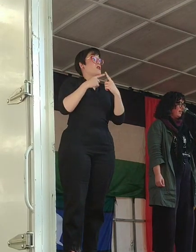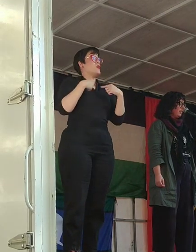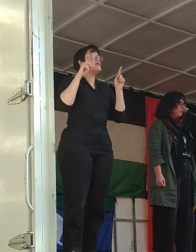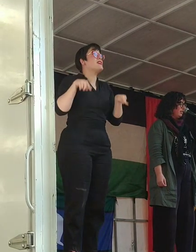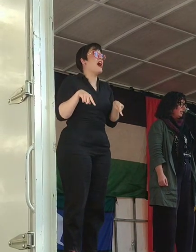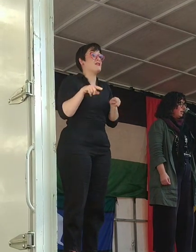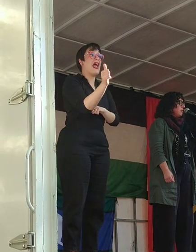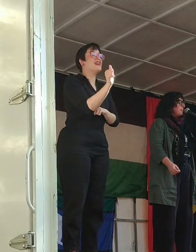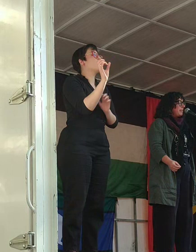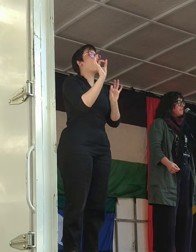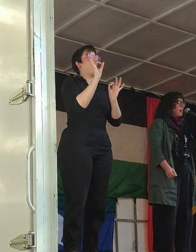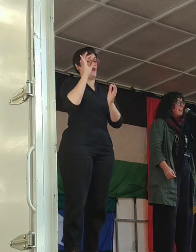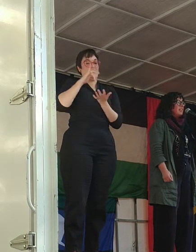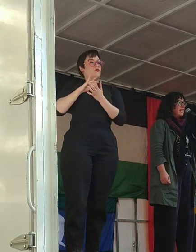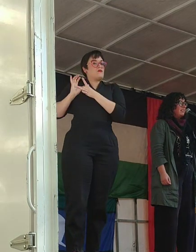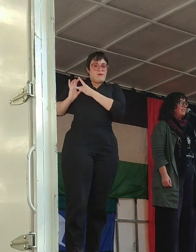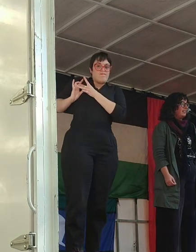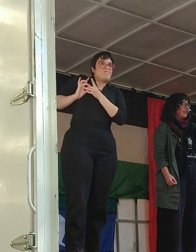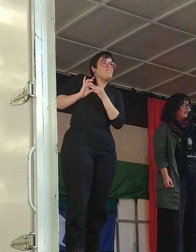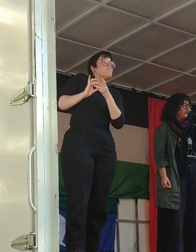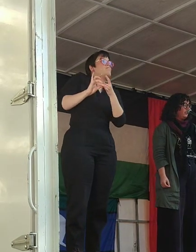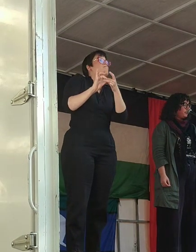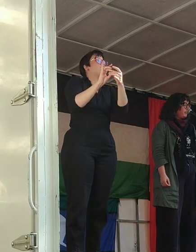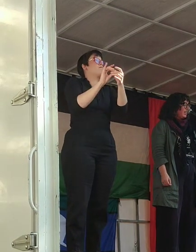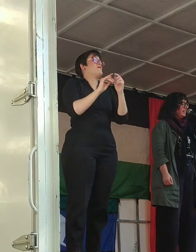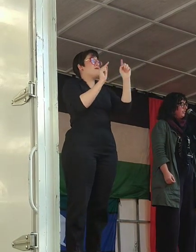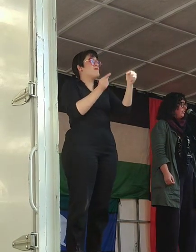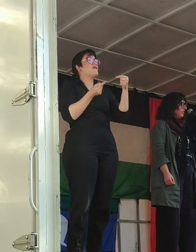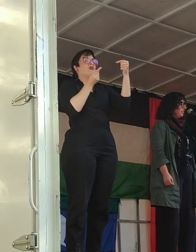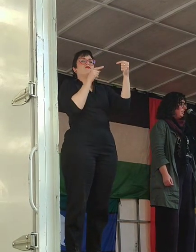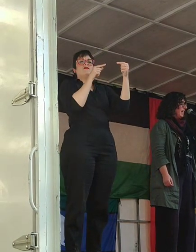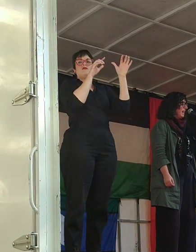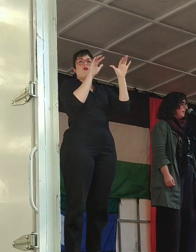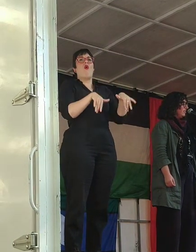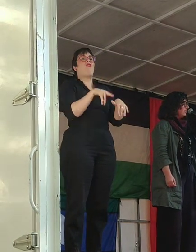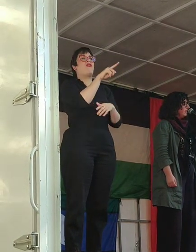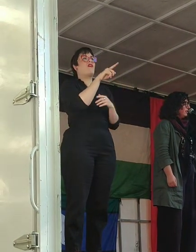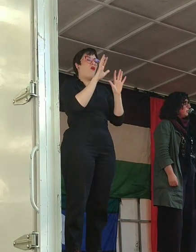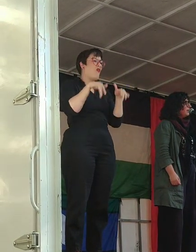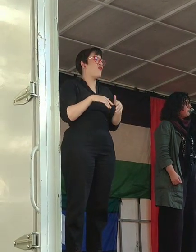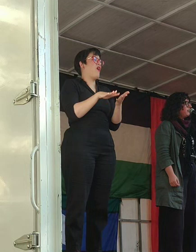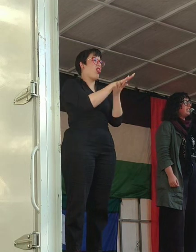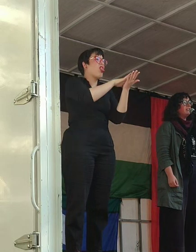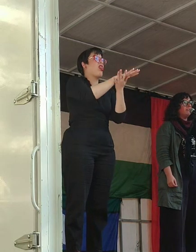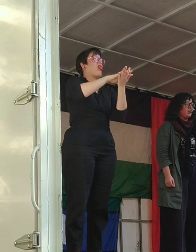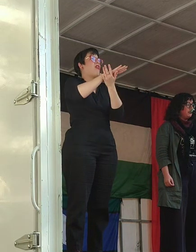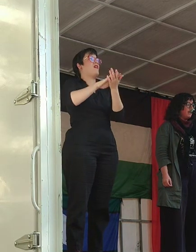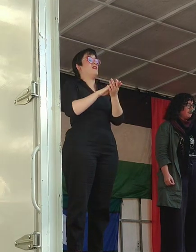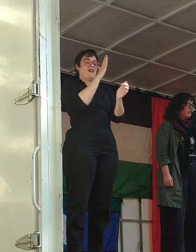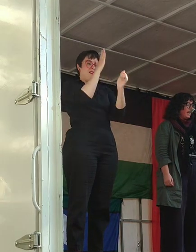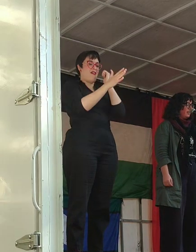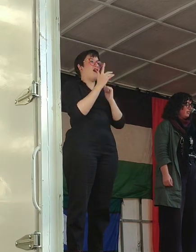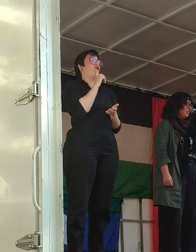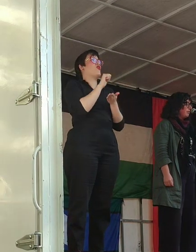and we are not the end. But what we are fighting against is heinous. It is destruction incarnate. We will never